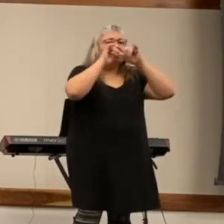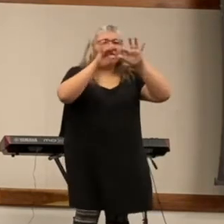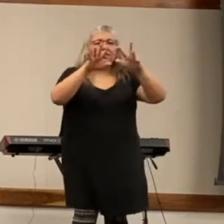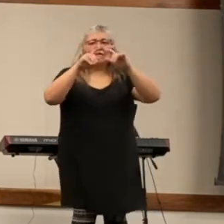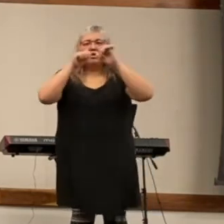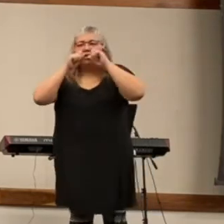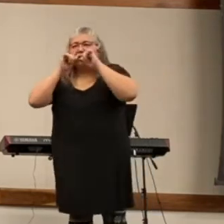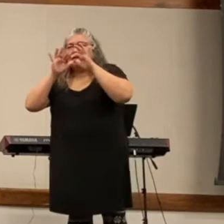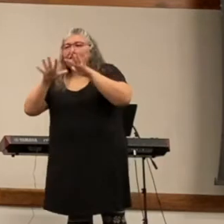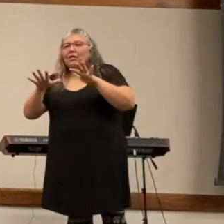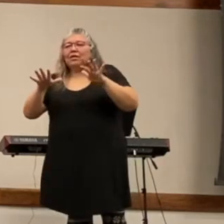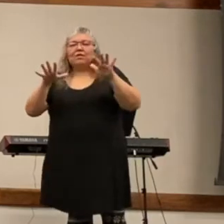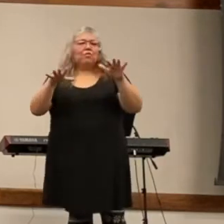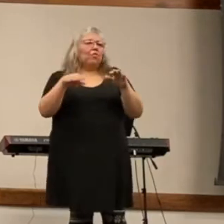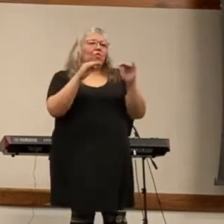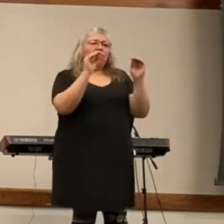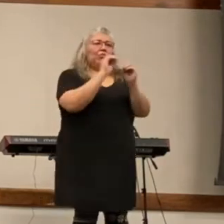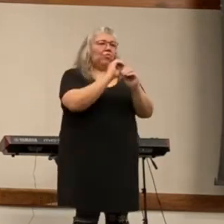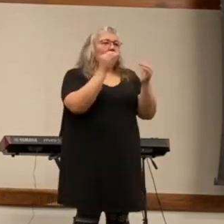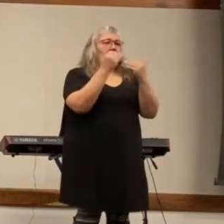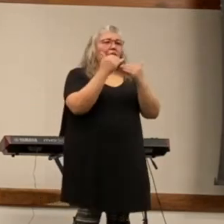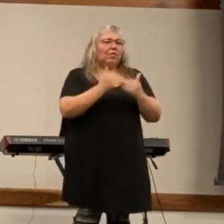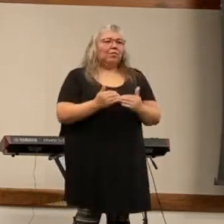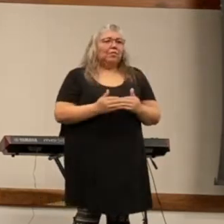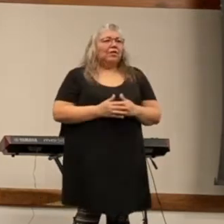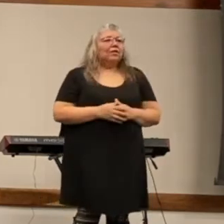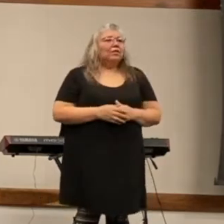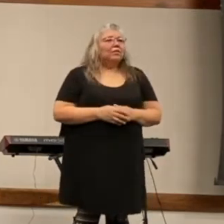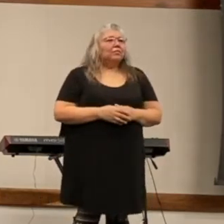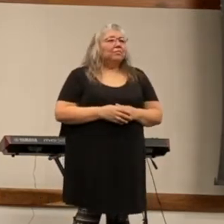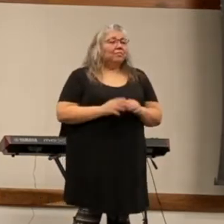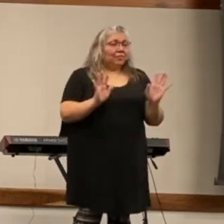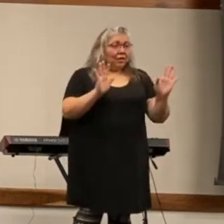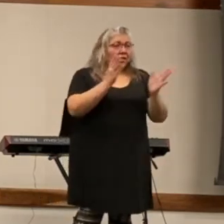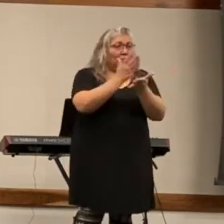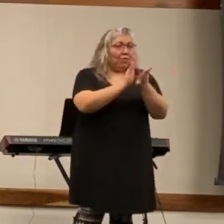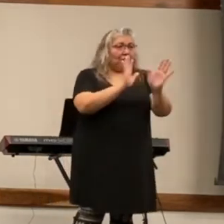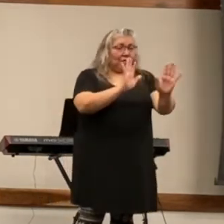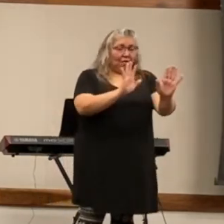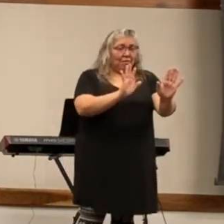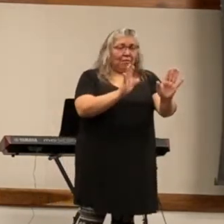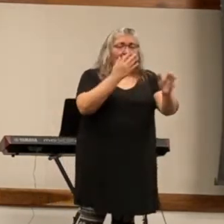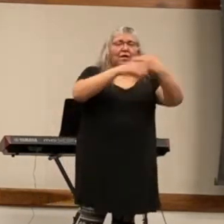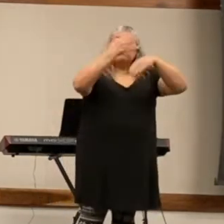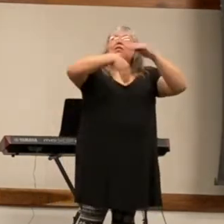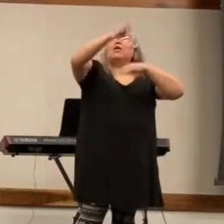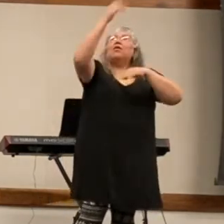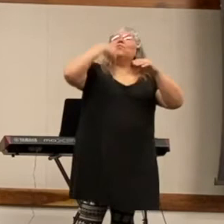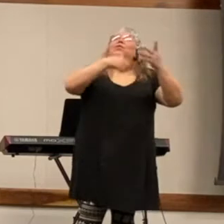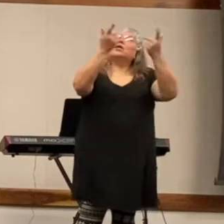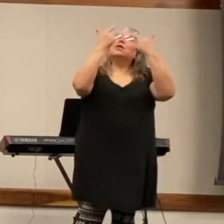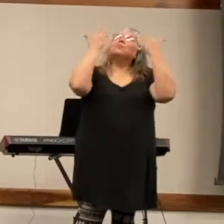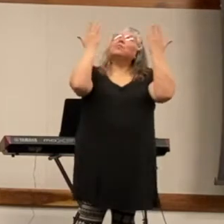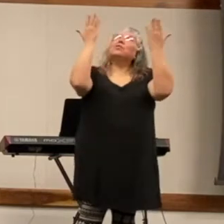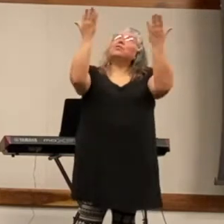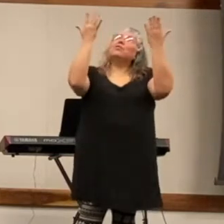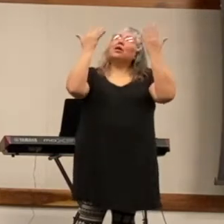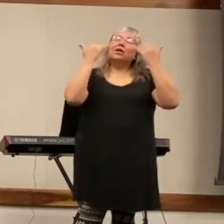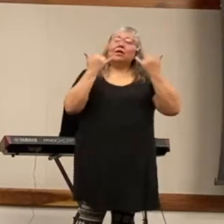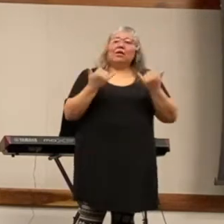for you without measure. I'm going to stop right there. Heavenly Father, we come to you right now.